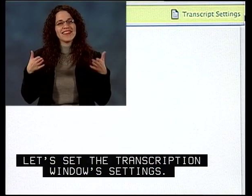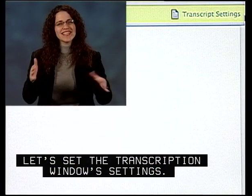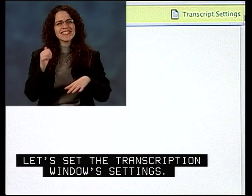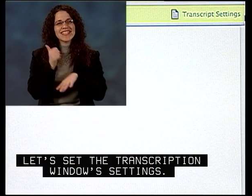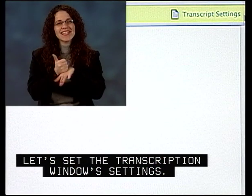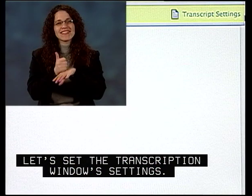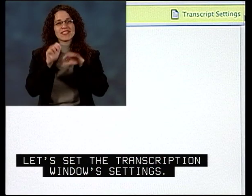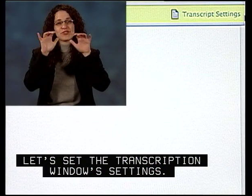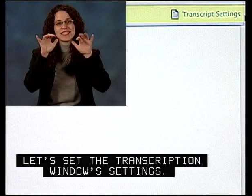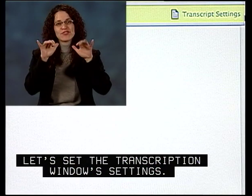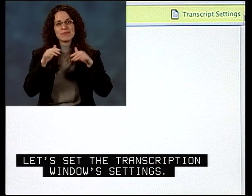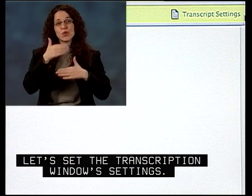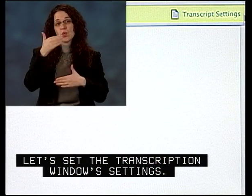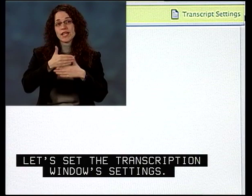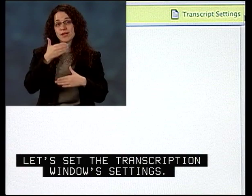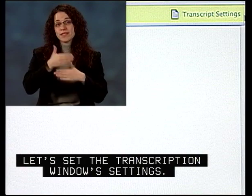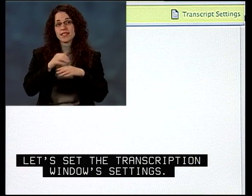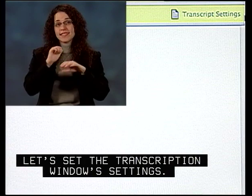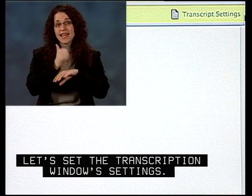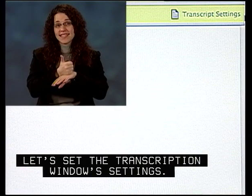Let's set the transcription window's settings.